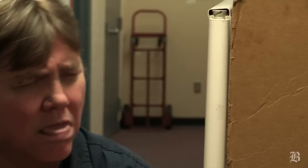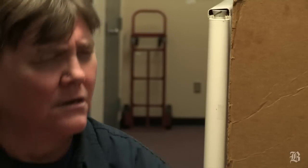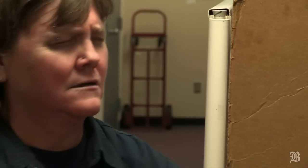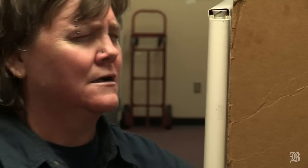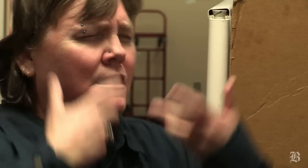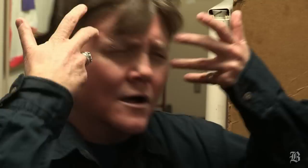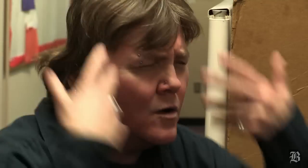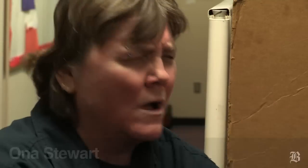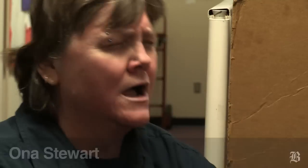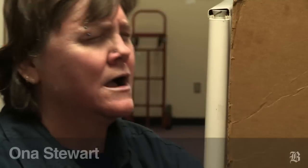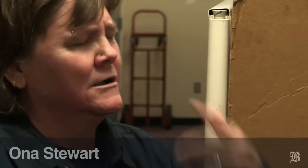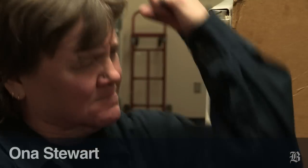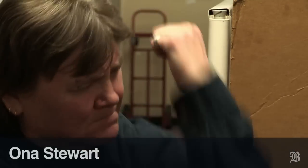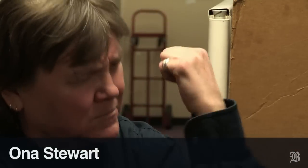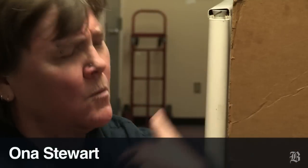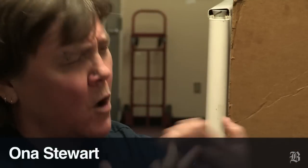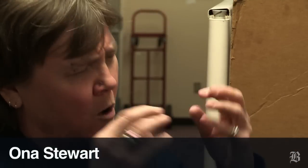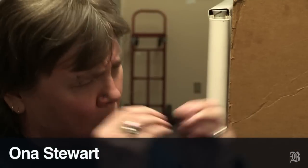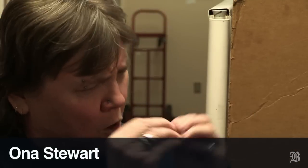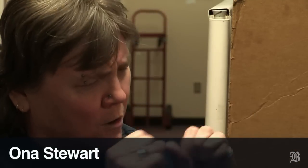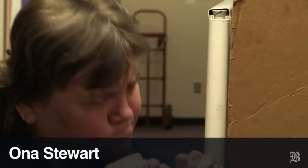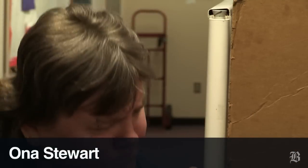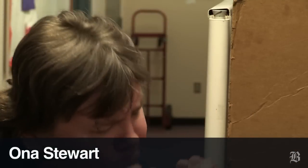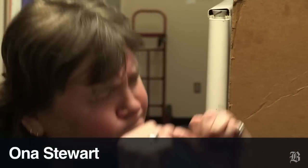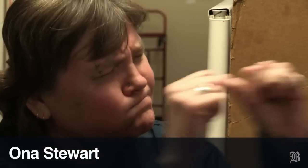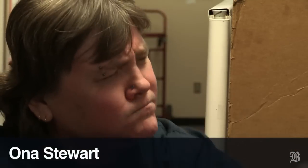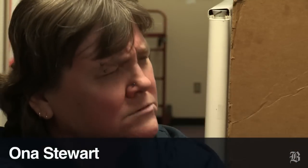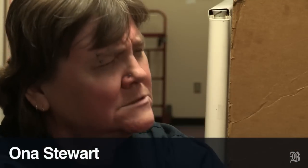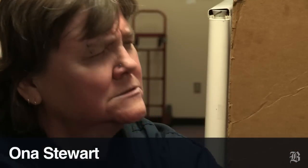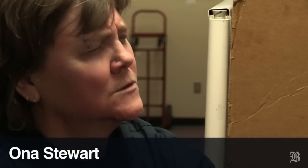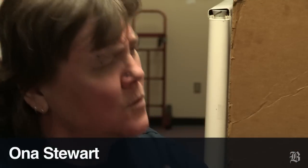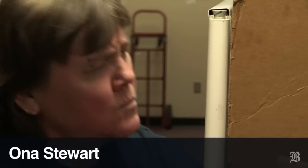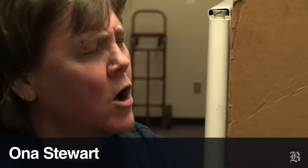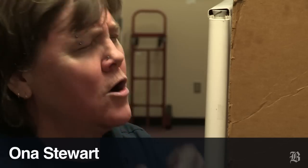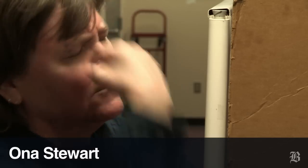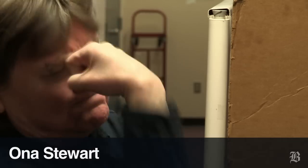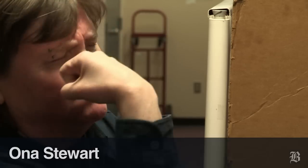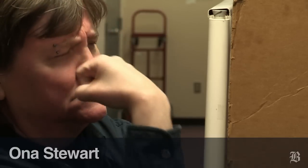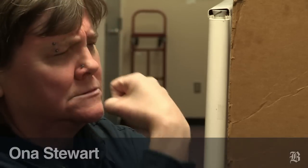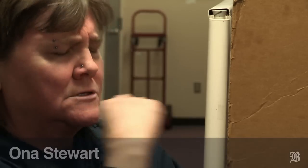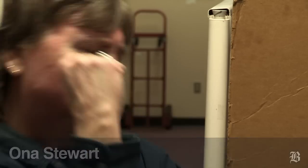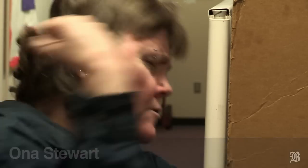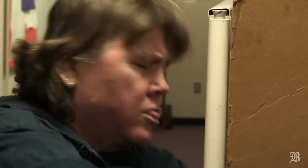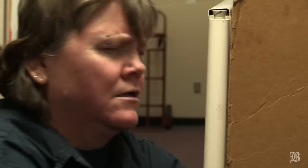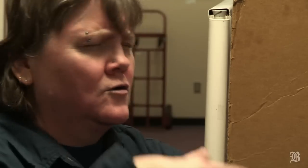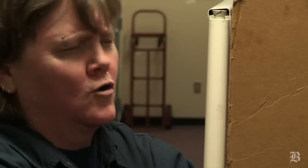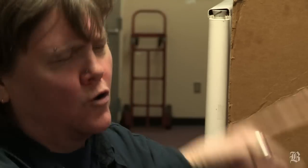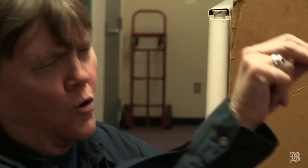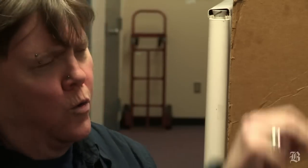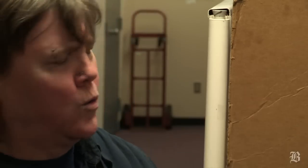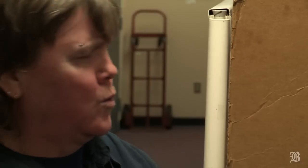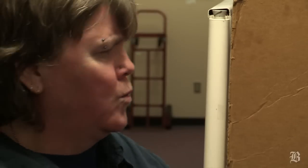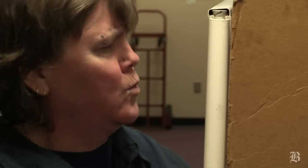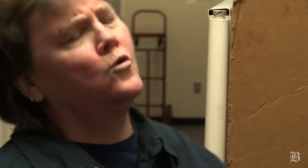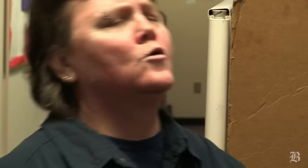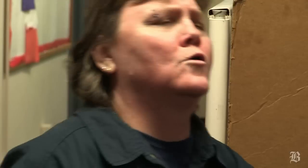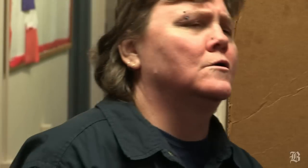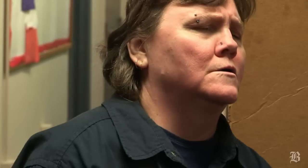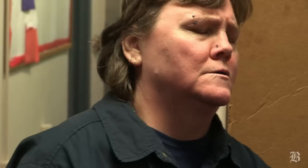would be lost. I would be so scared. I just wouldn't even feel good about my life because I wouldn't be able to participate in my daily